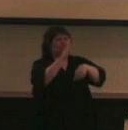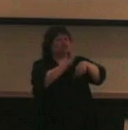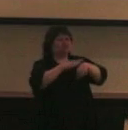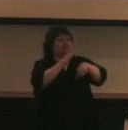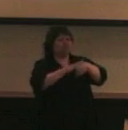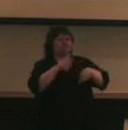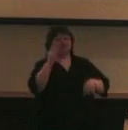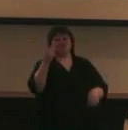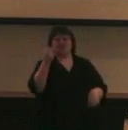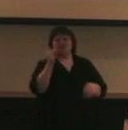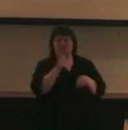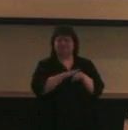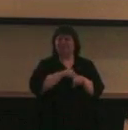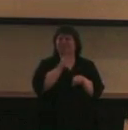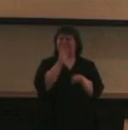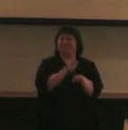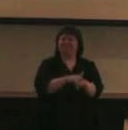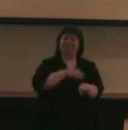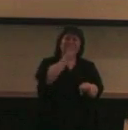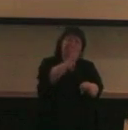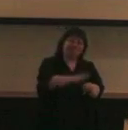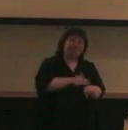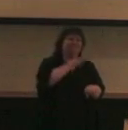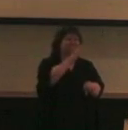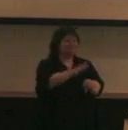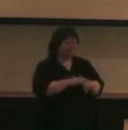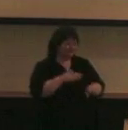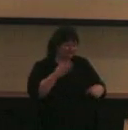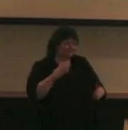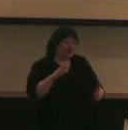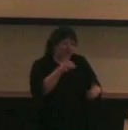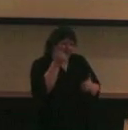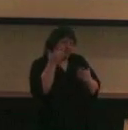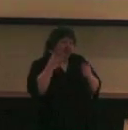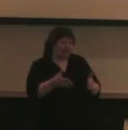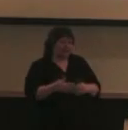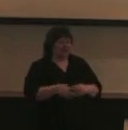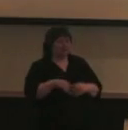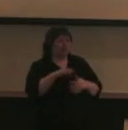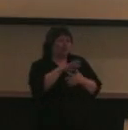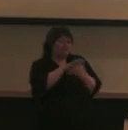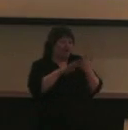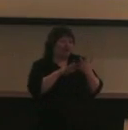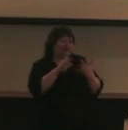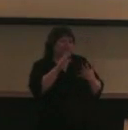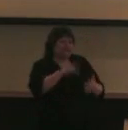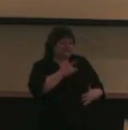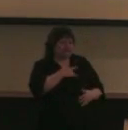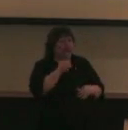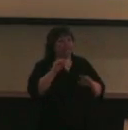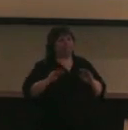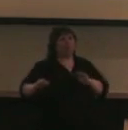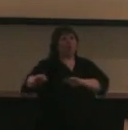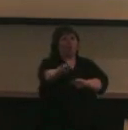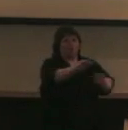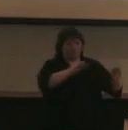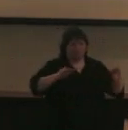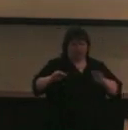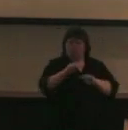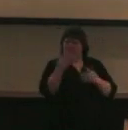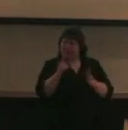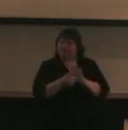So pet therapy is another variation there. So just basically the 5 senses. And like I said, movement. What does that